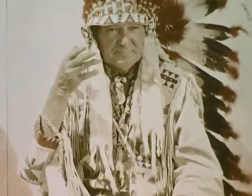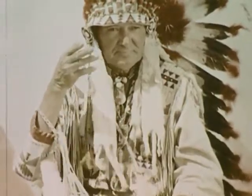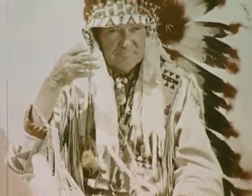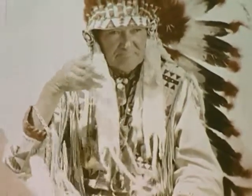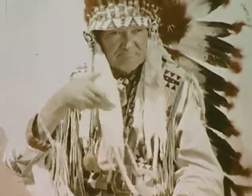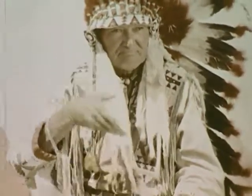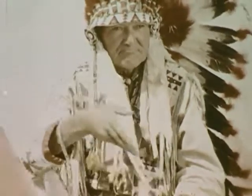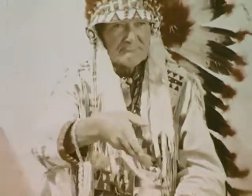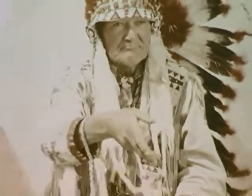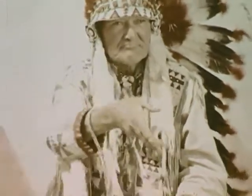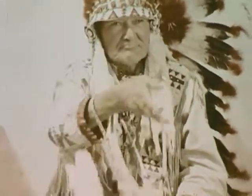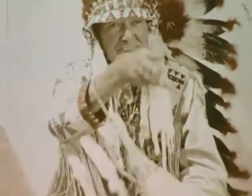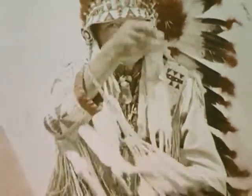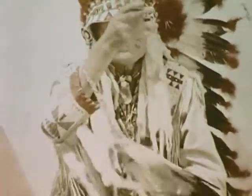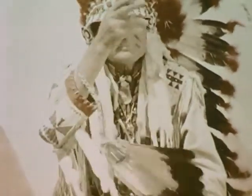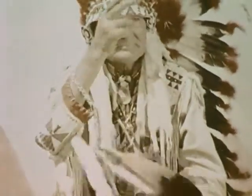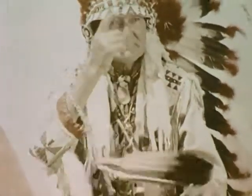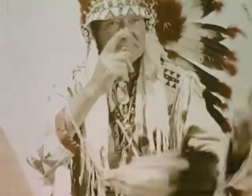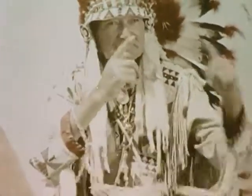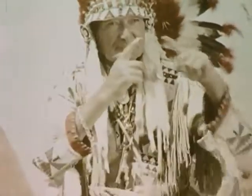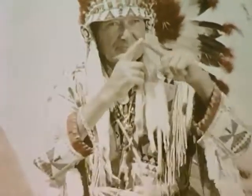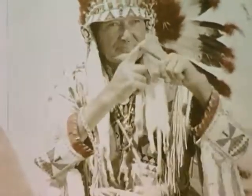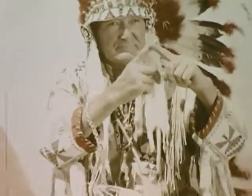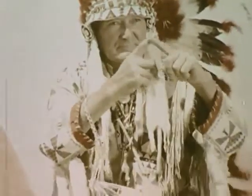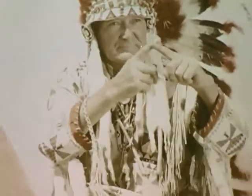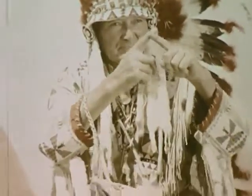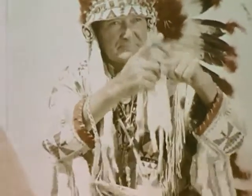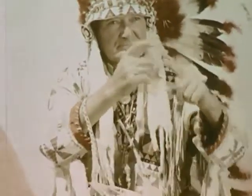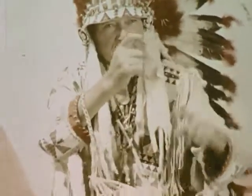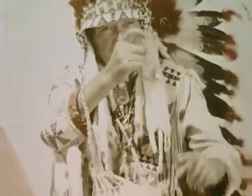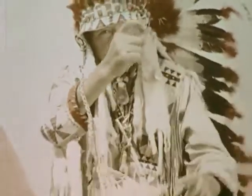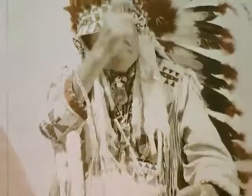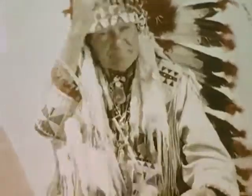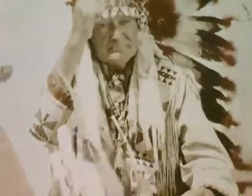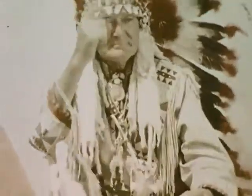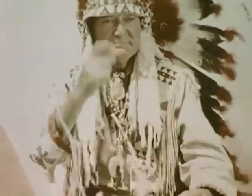you take your band and move toward the rising sun. See, the sun comes up.